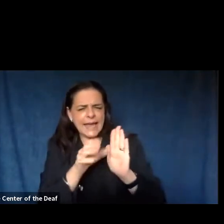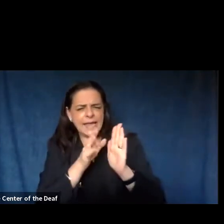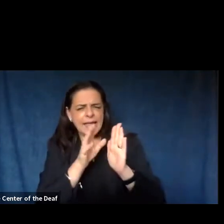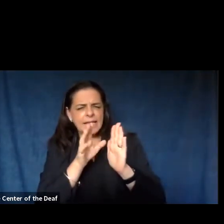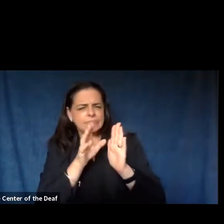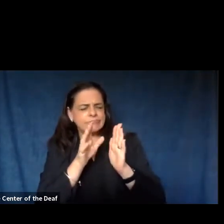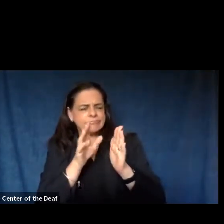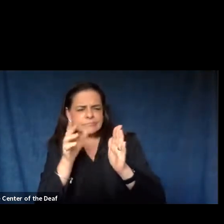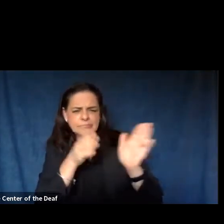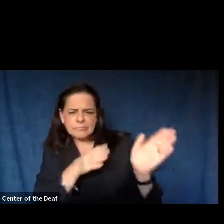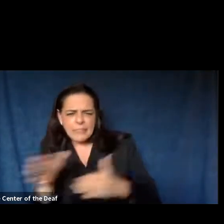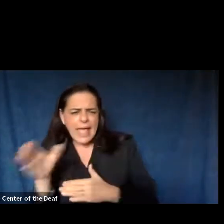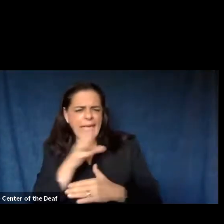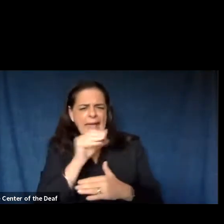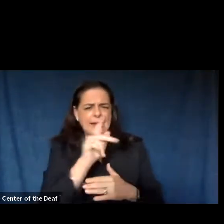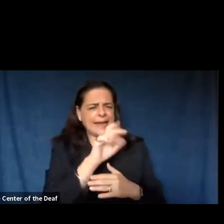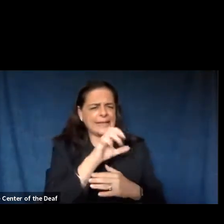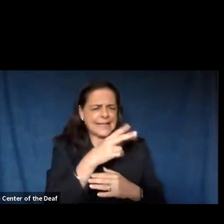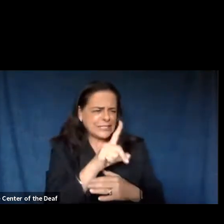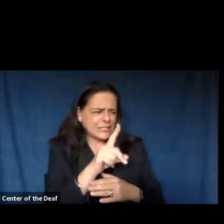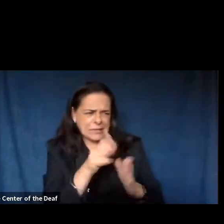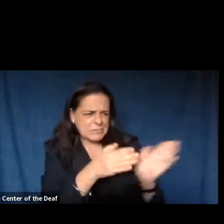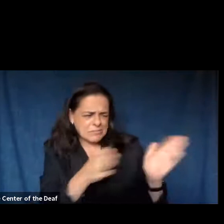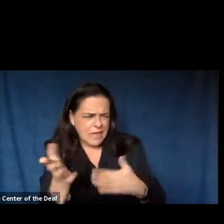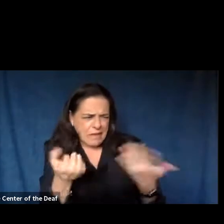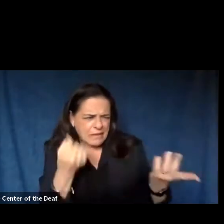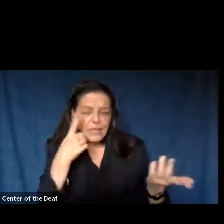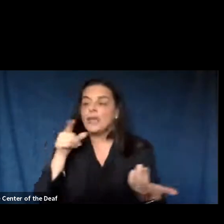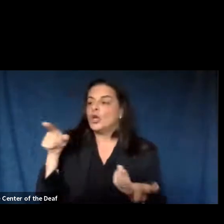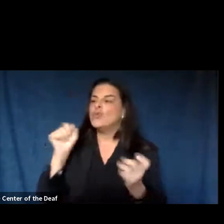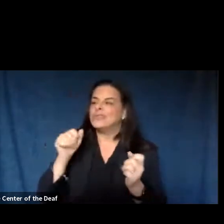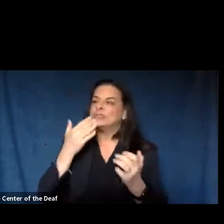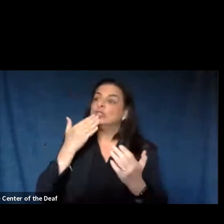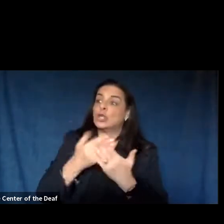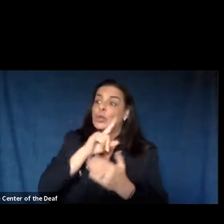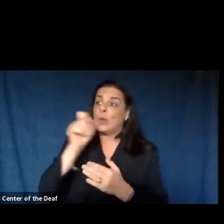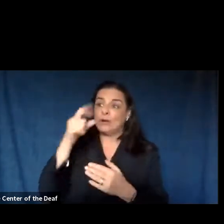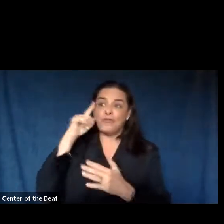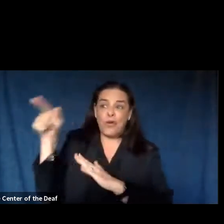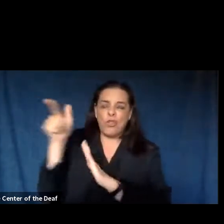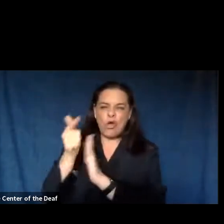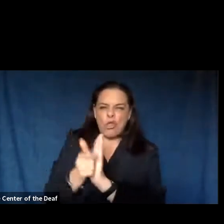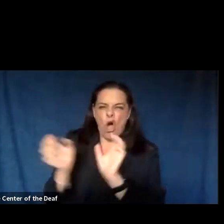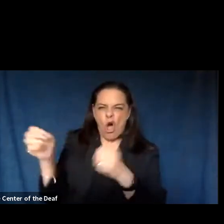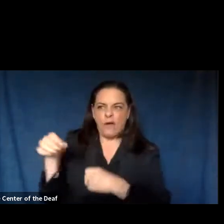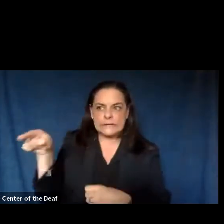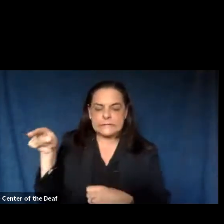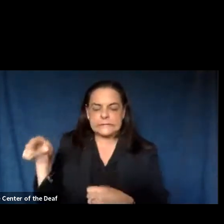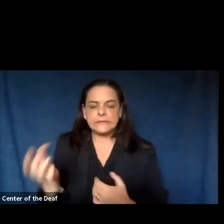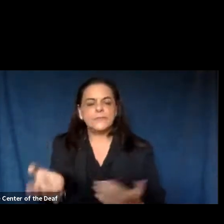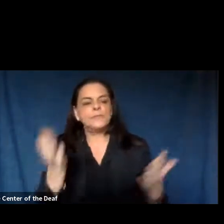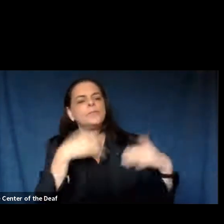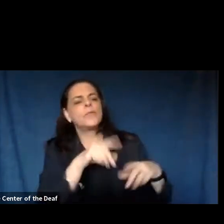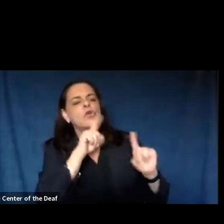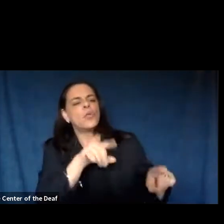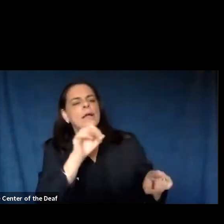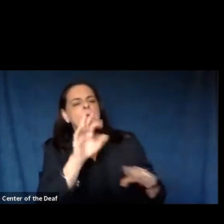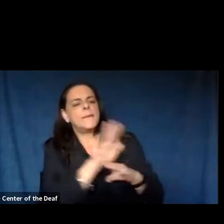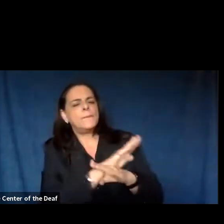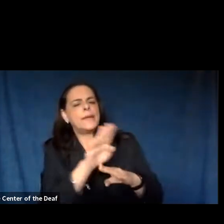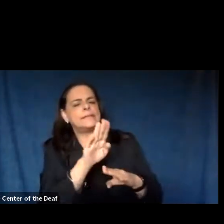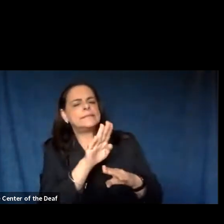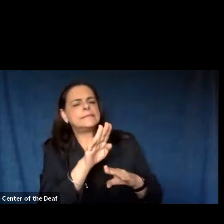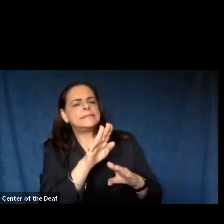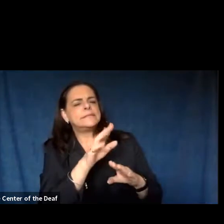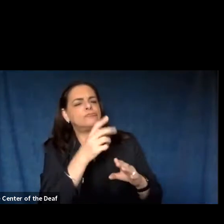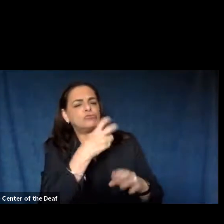office, as that's their area of expertise. From Scott with Compass, what has been the reaction of businesses to the switch of the